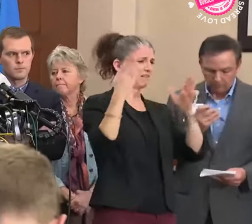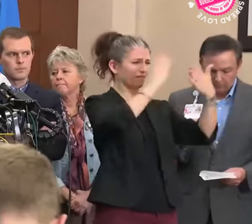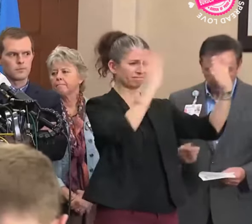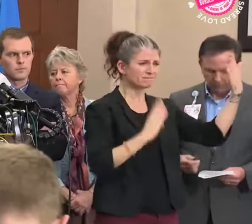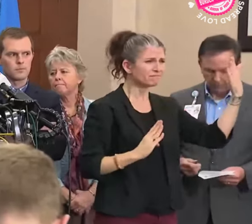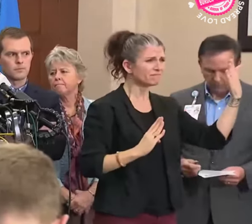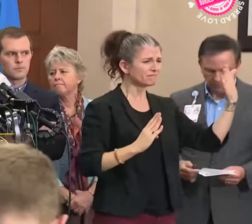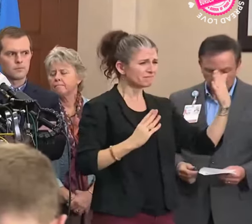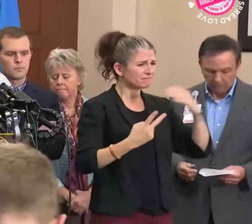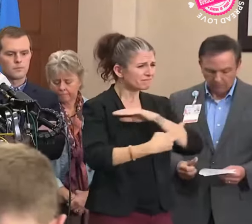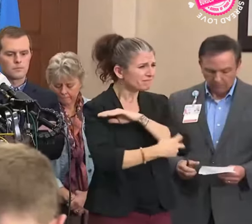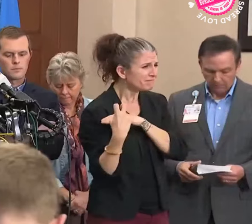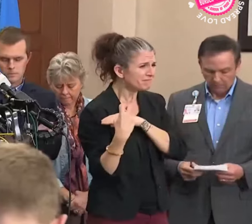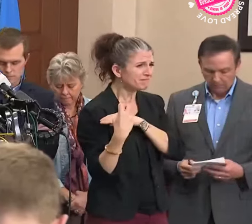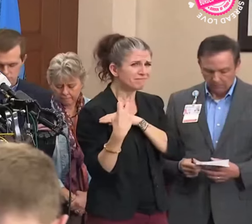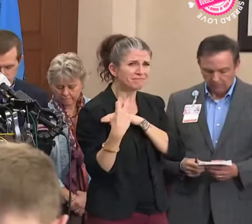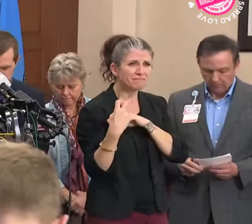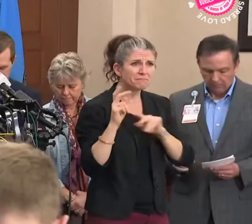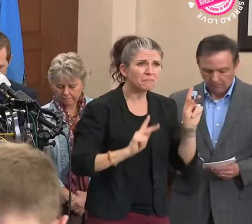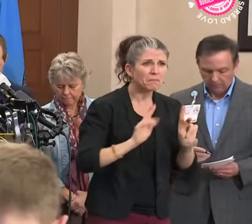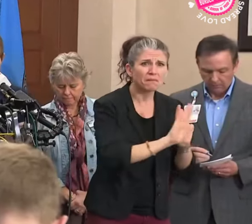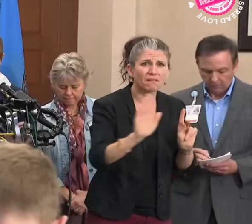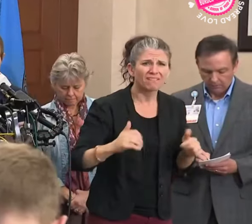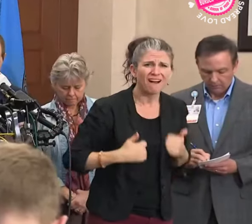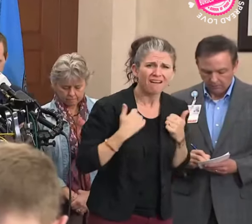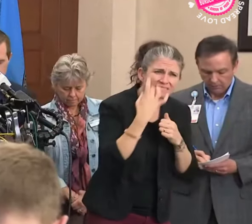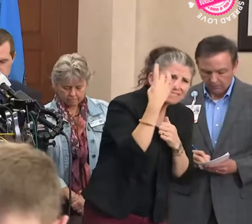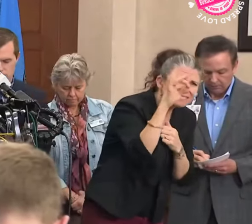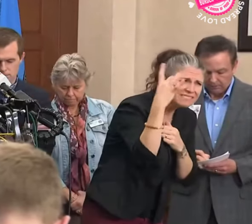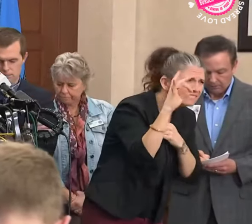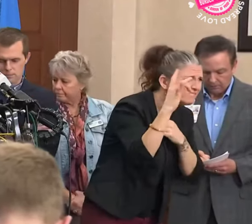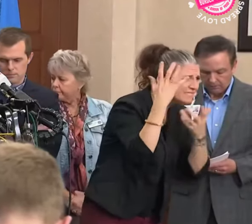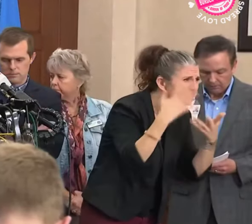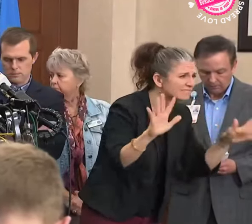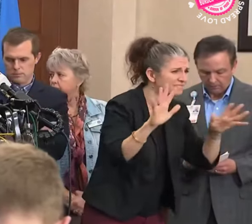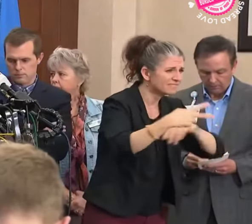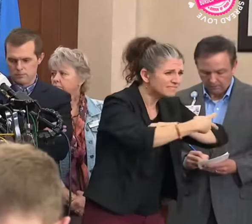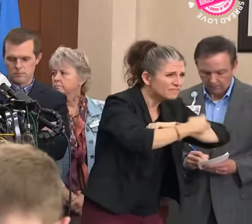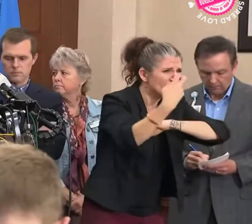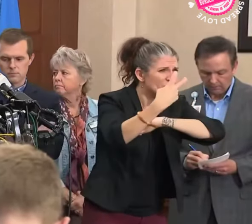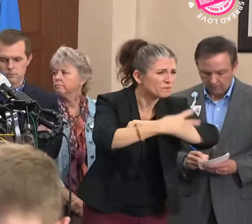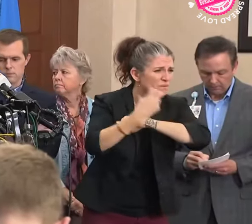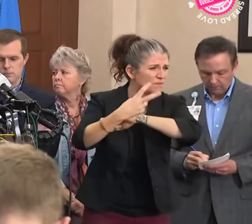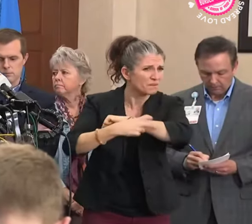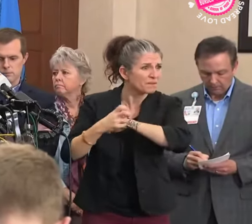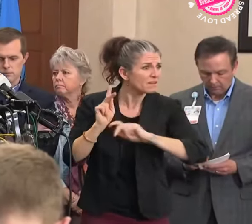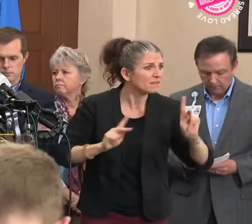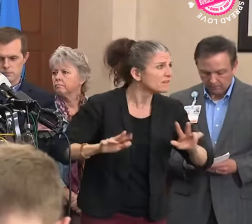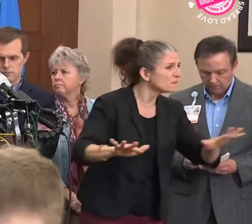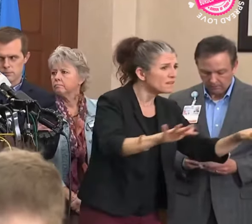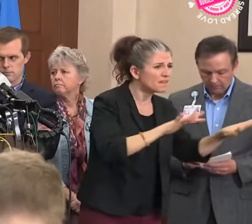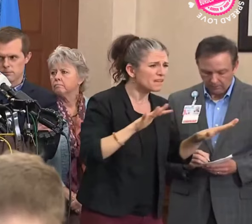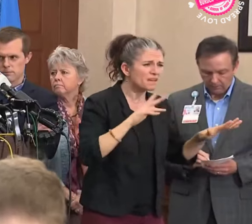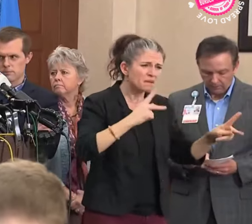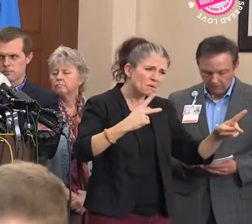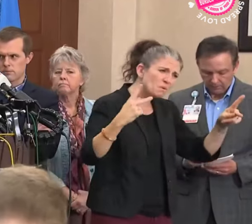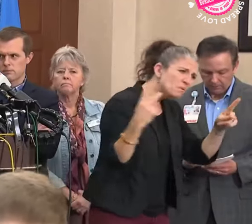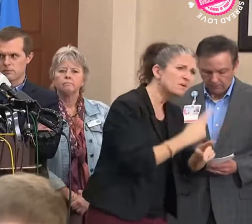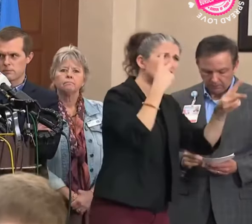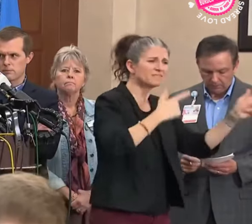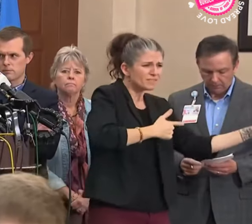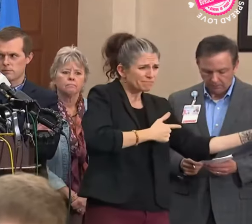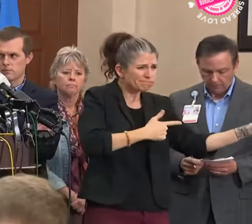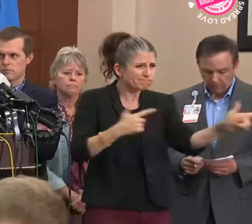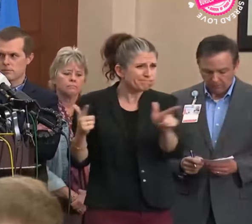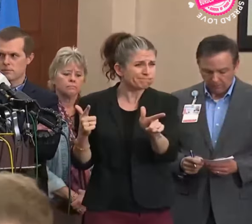least 18 Mainers and injured so many more, is the worst mass shooting that the state of Maine has